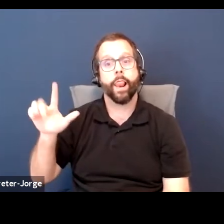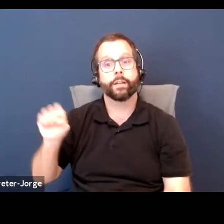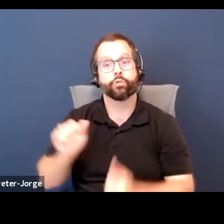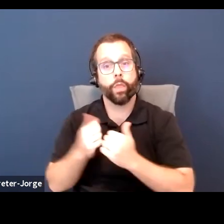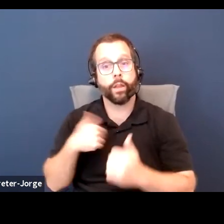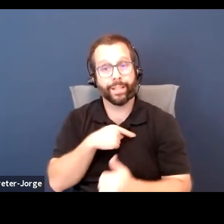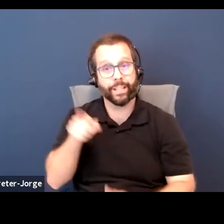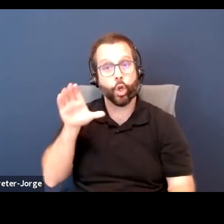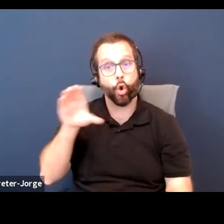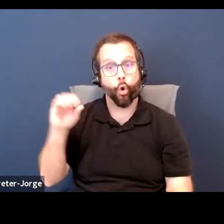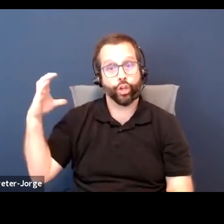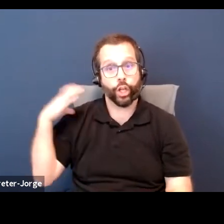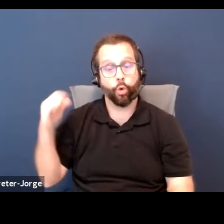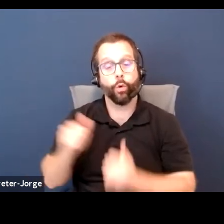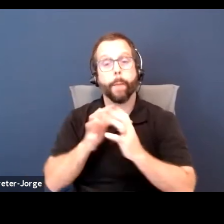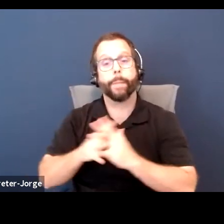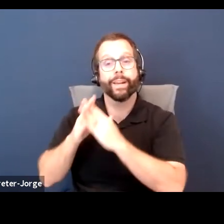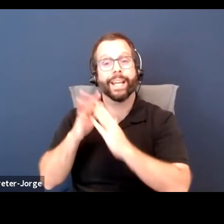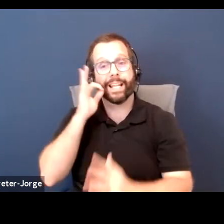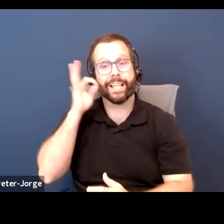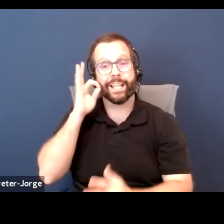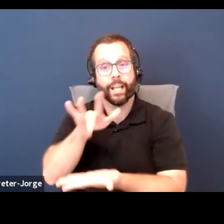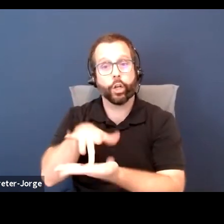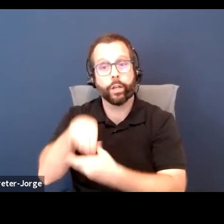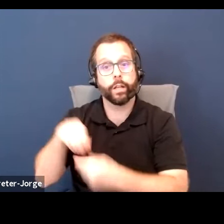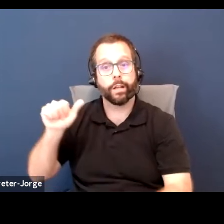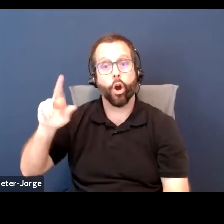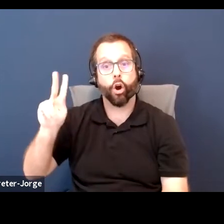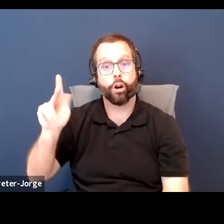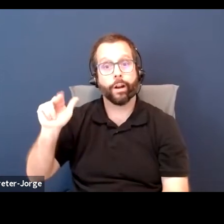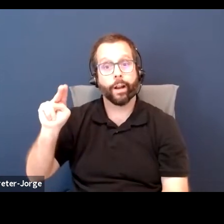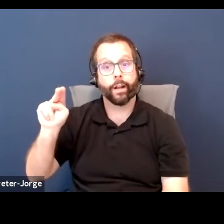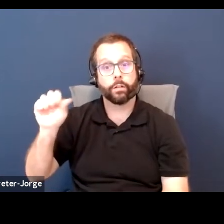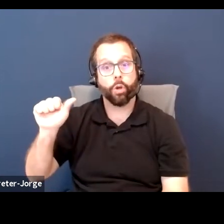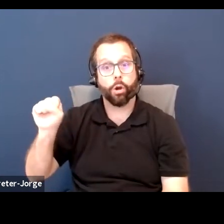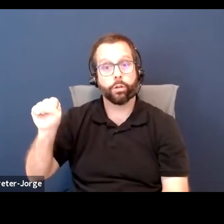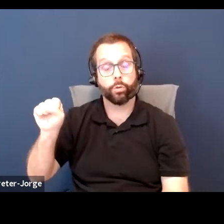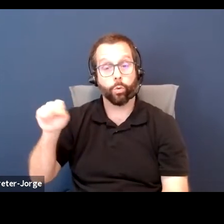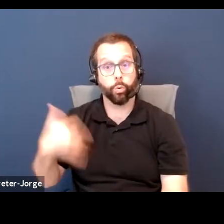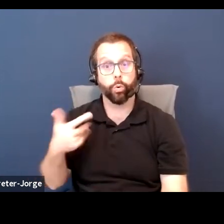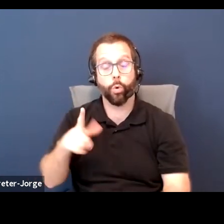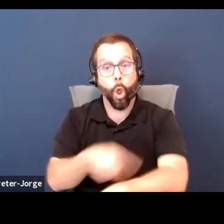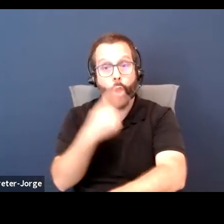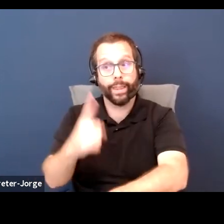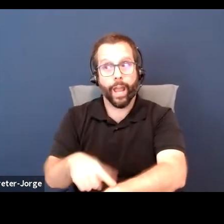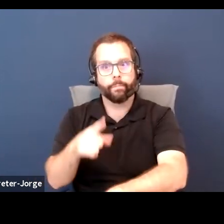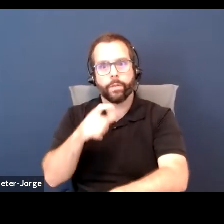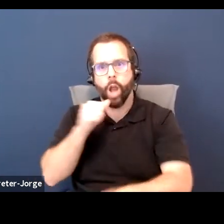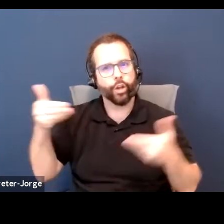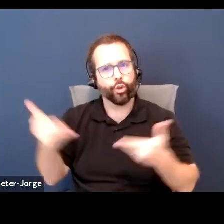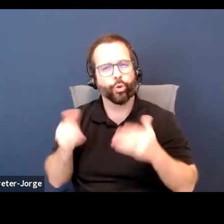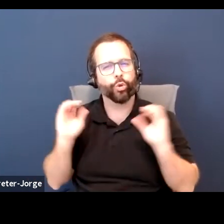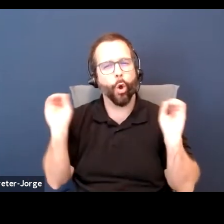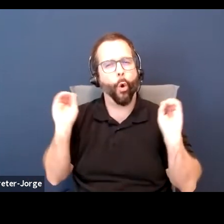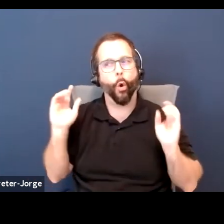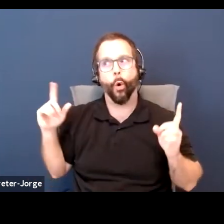the American Indian Center of Arkansas. And man, it's been a long time since I got to introduce somebody from Arkansas. So I'm